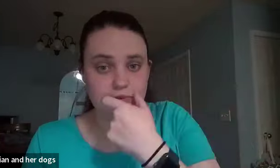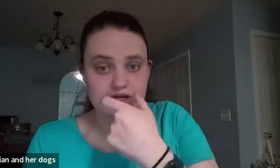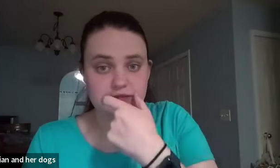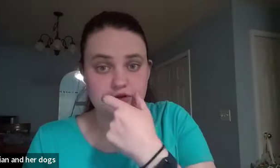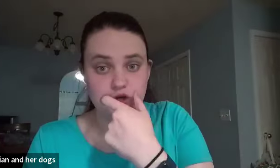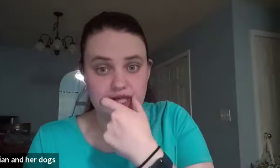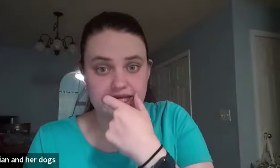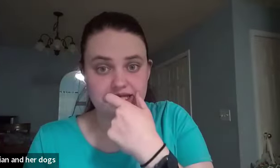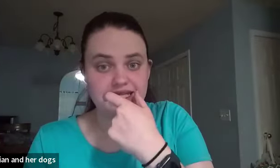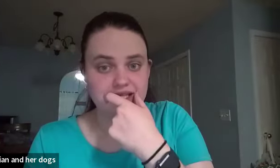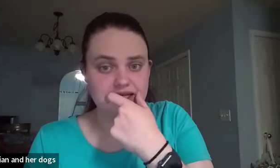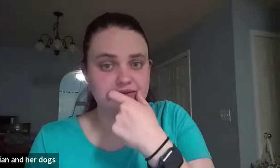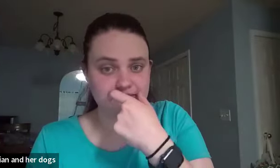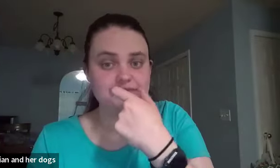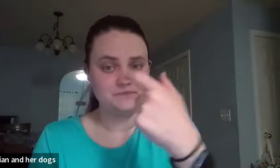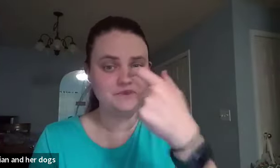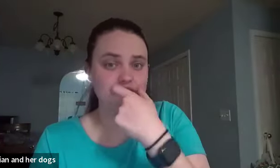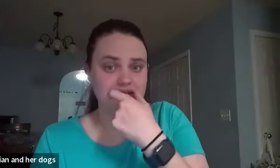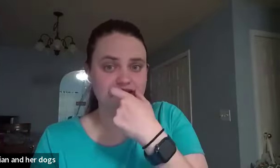you bring it to your mouth. Cookie, cookie, cookie.